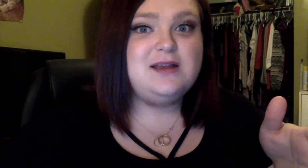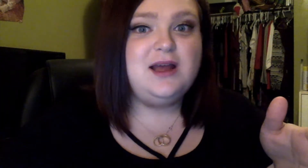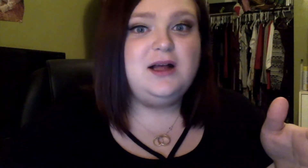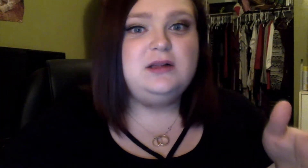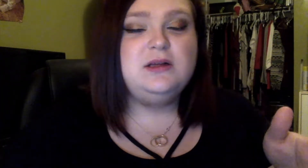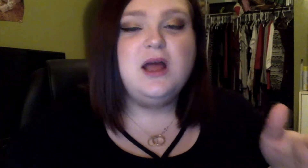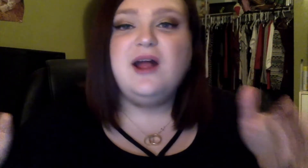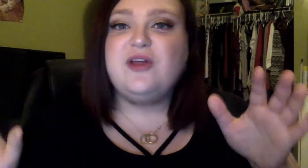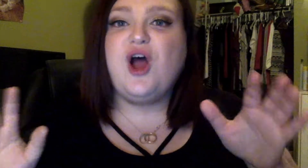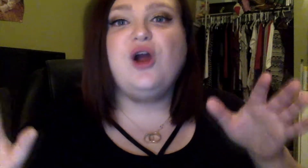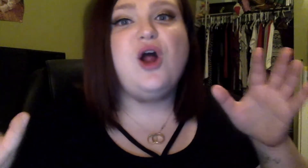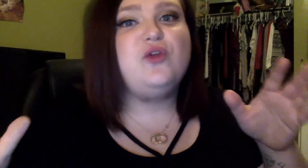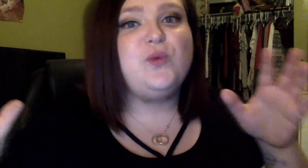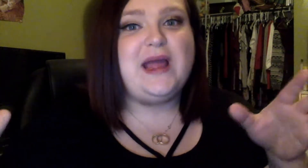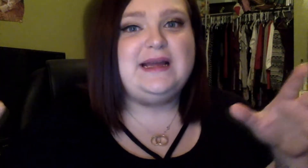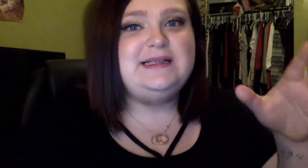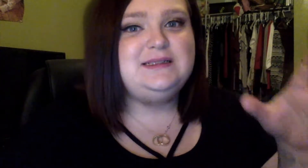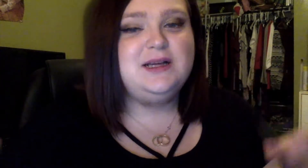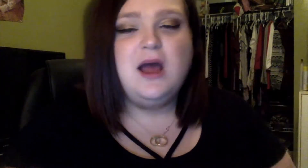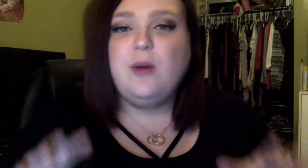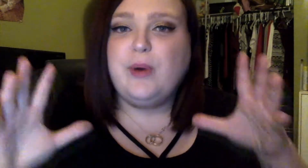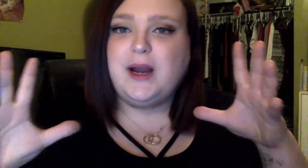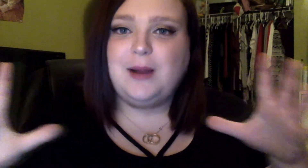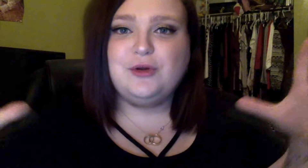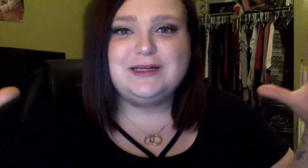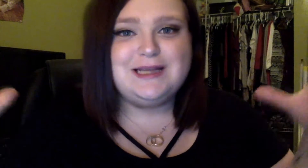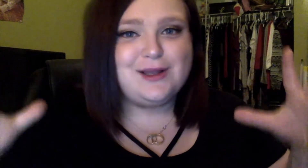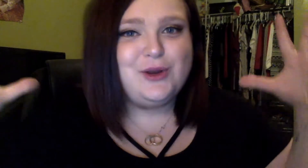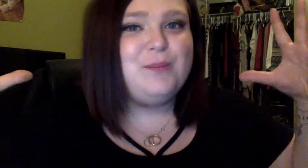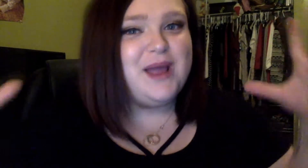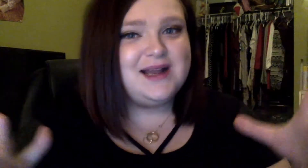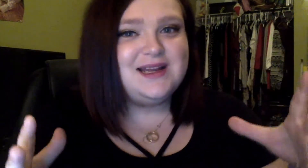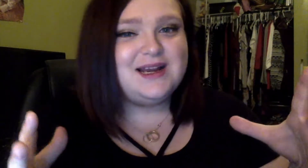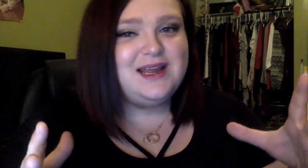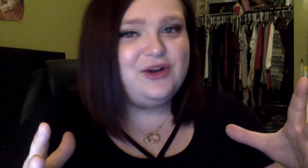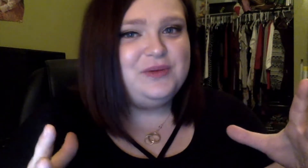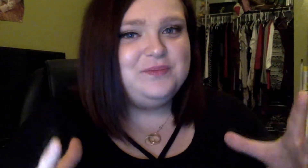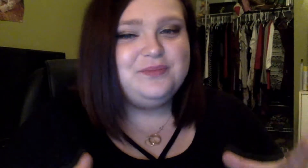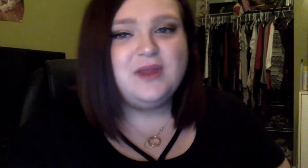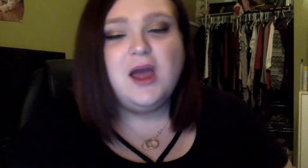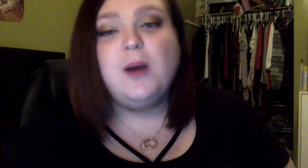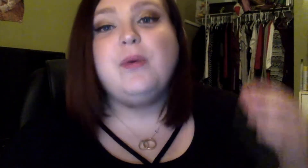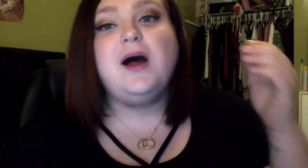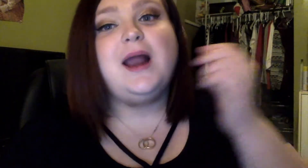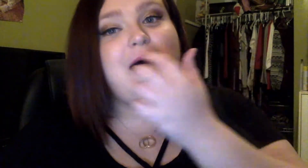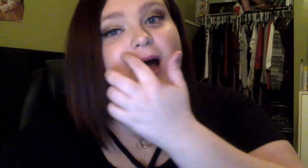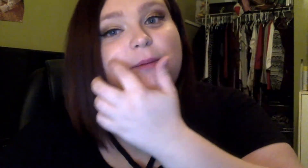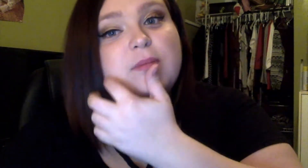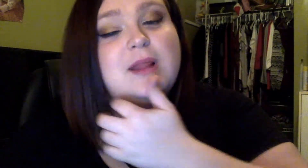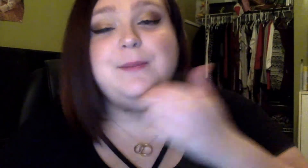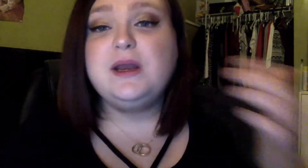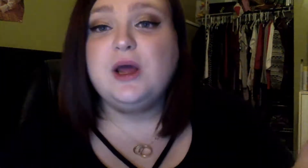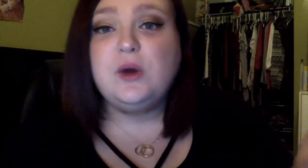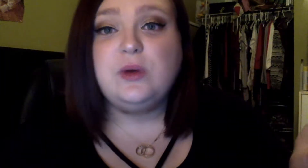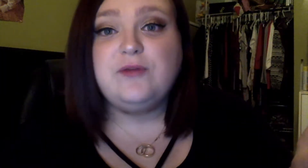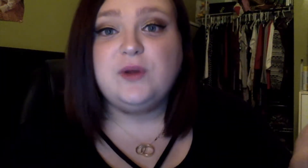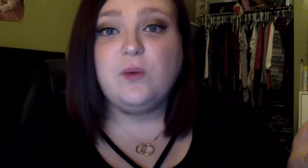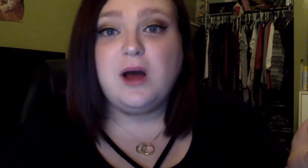ASL, there are other ways, but I'm going to stick to the basics here. But let me know if you want